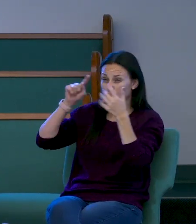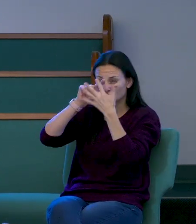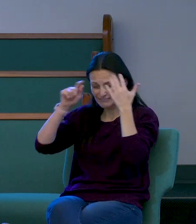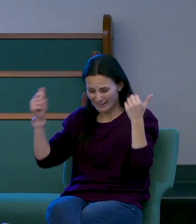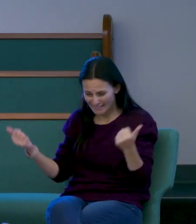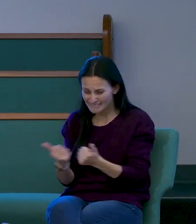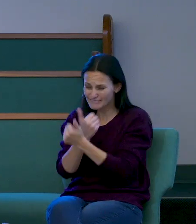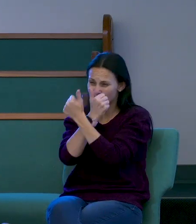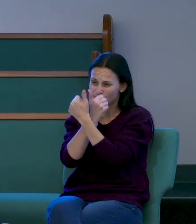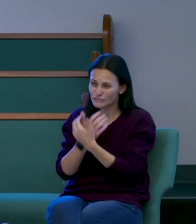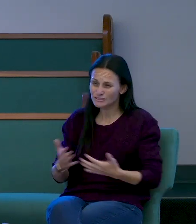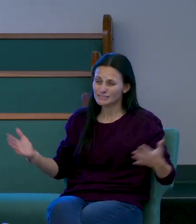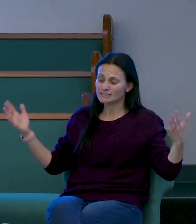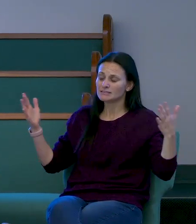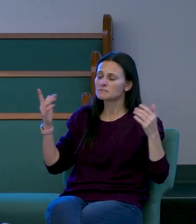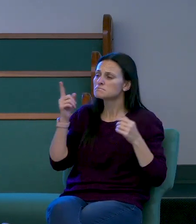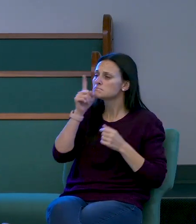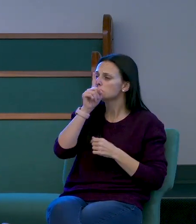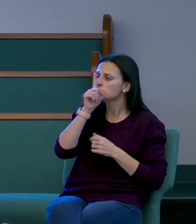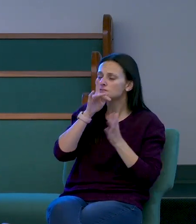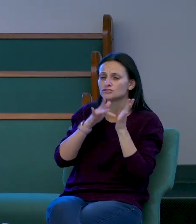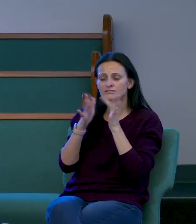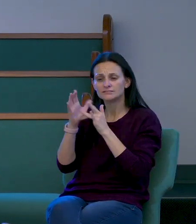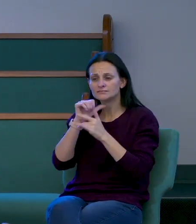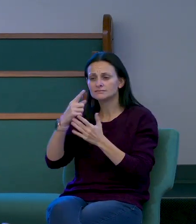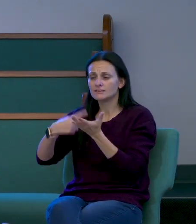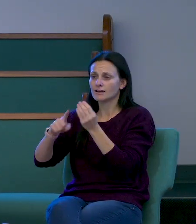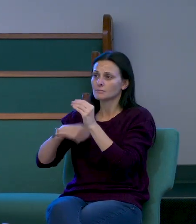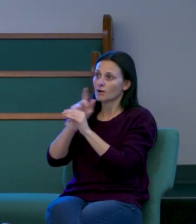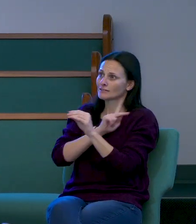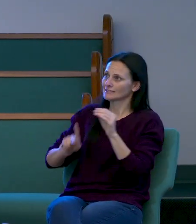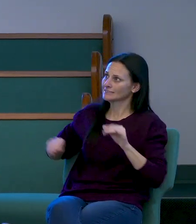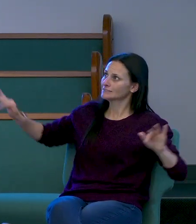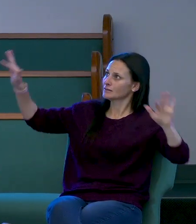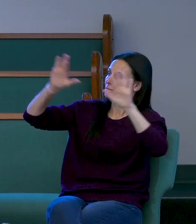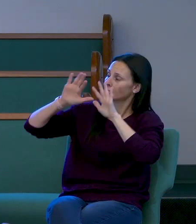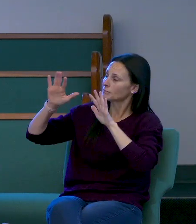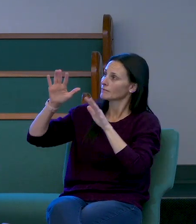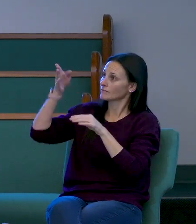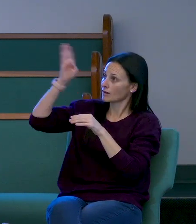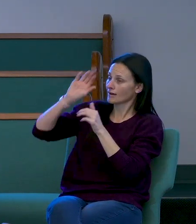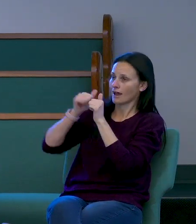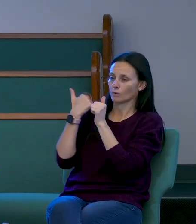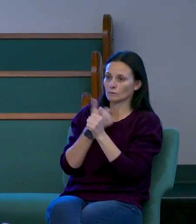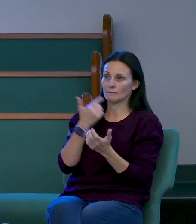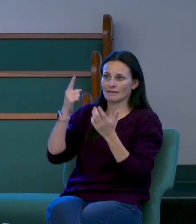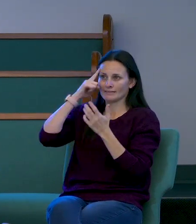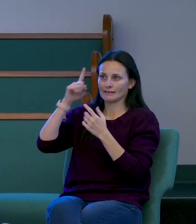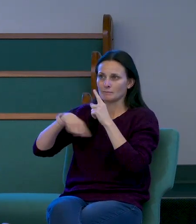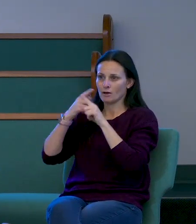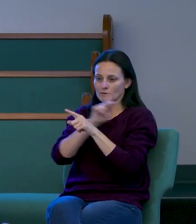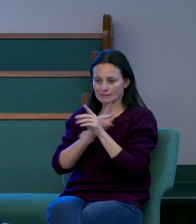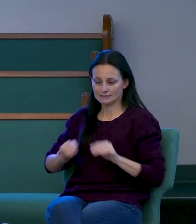everything, not once does Jesus talk about the kingdom of God in the way that we might think about the kingdom of